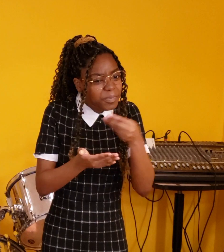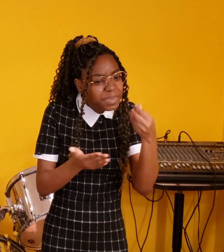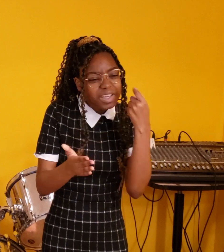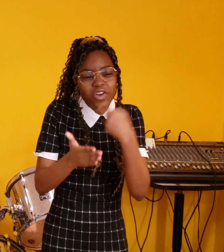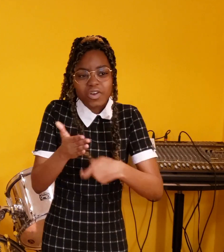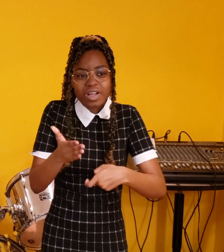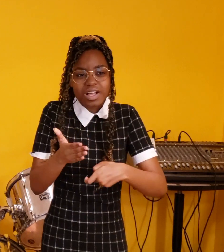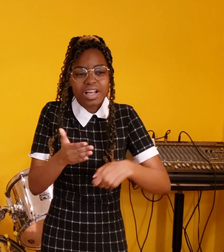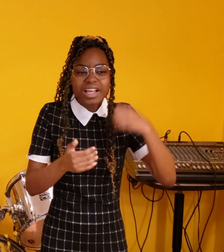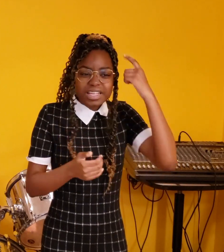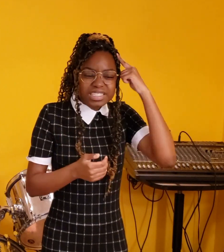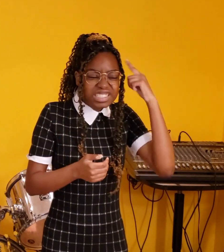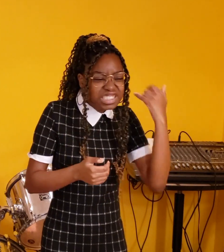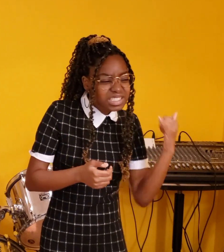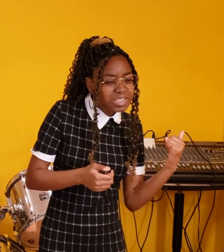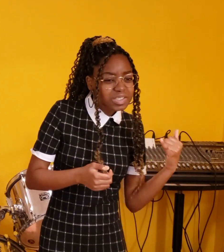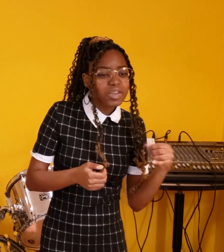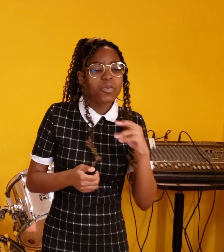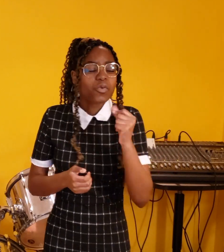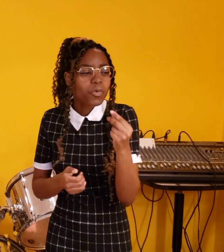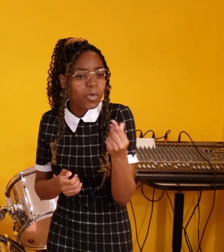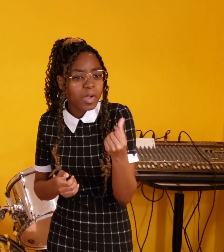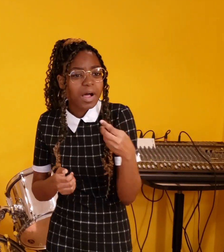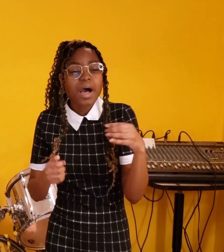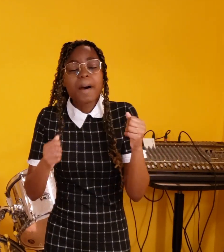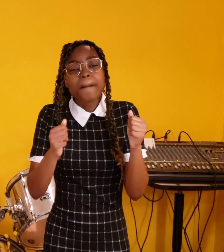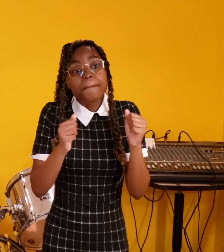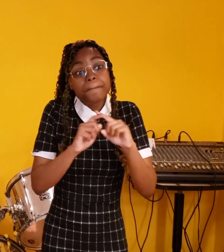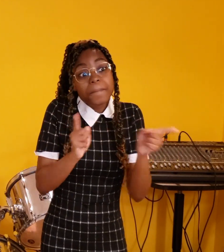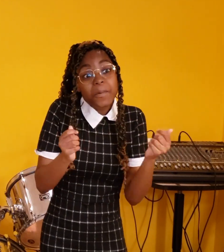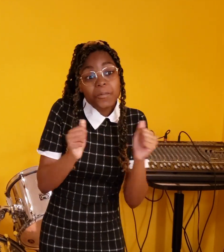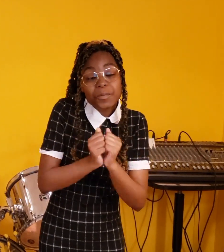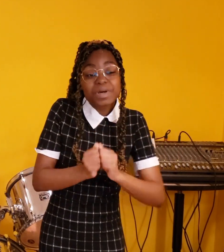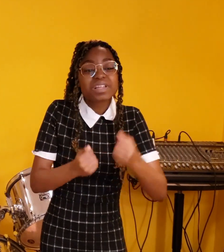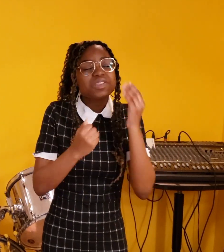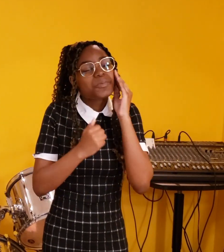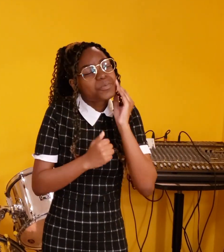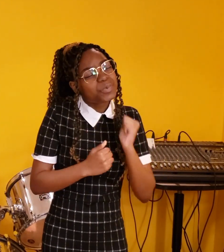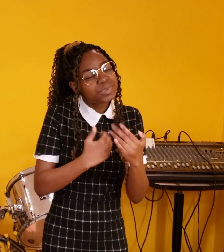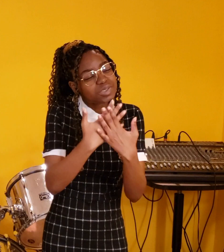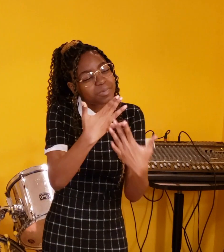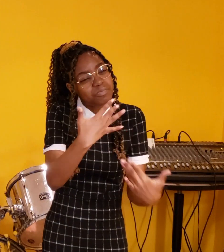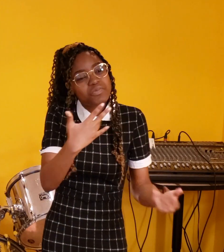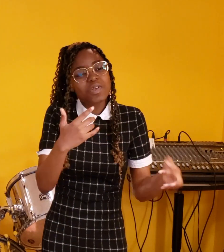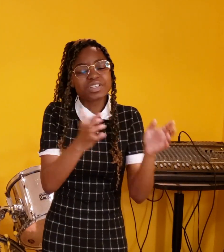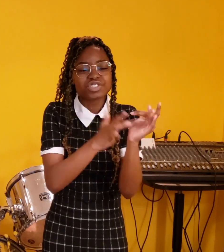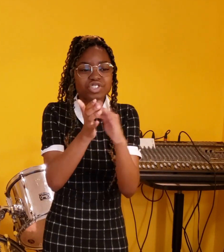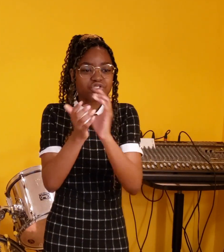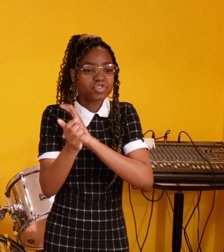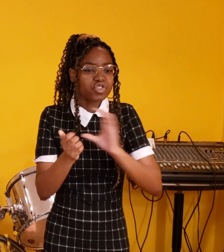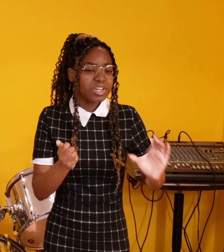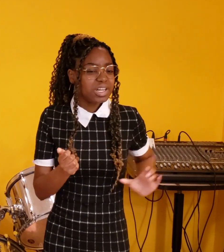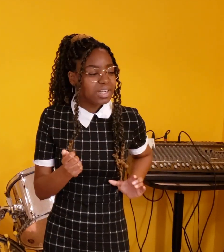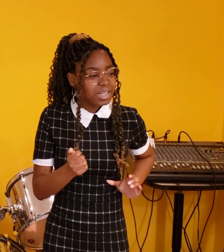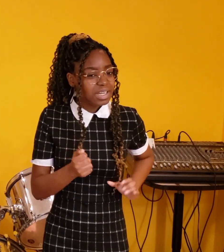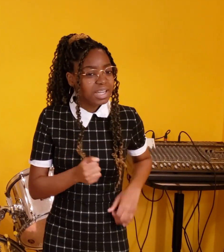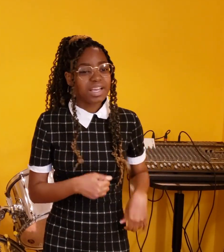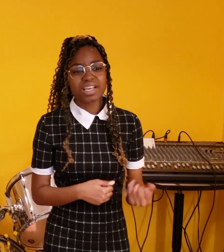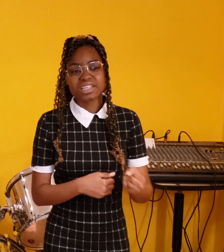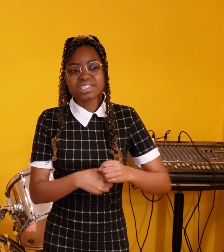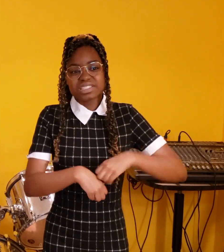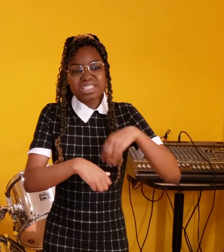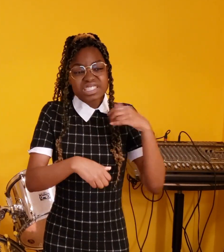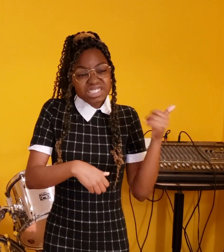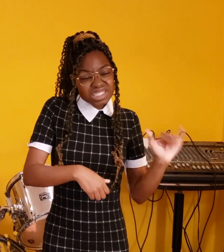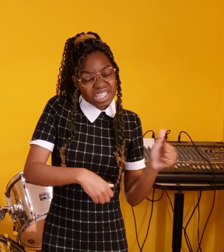gold, but with the precious blood of Jesus Christ, just like a lamb without blemish and